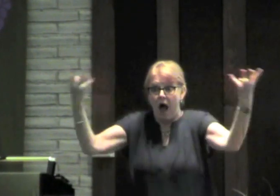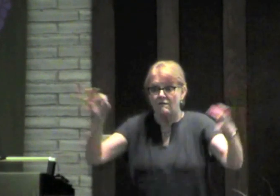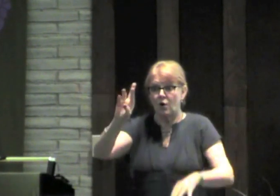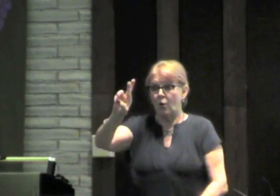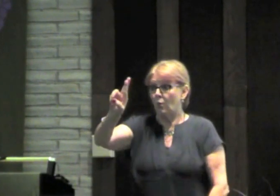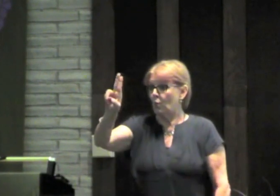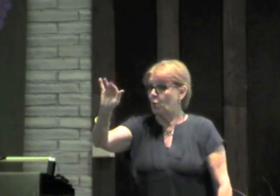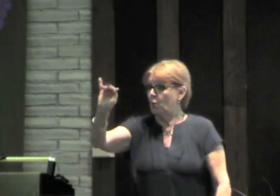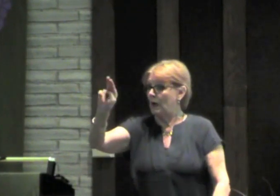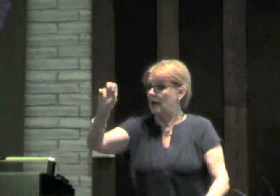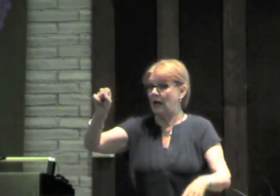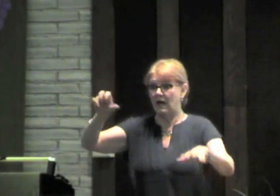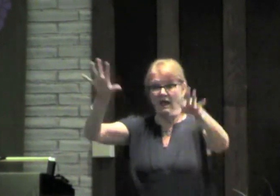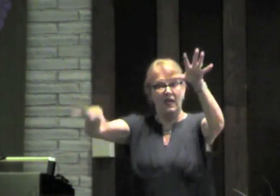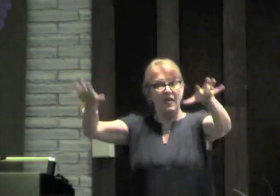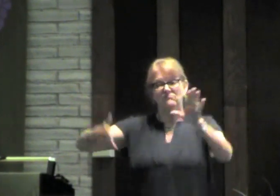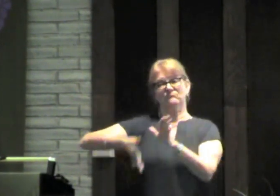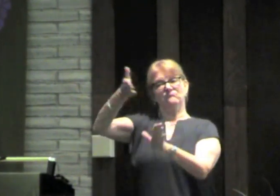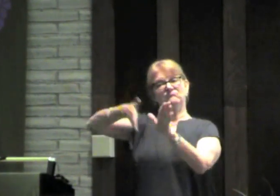And they just, even in old